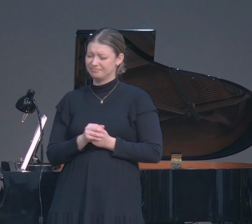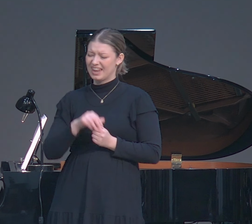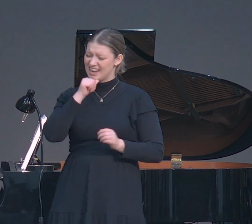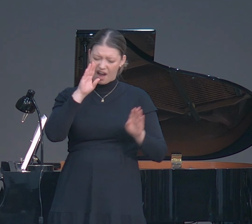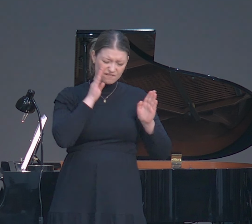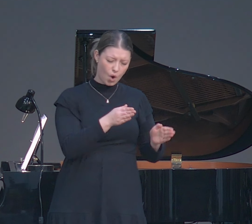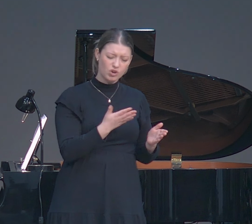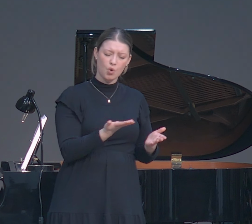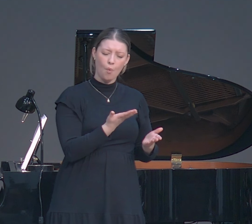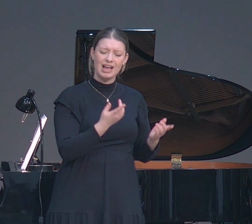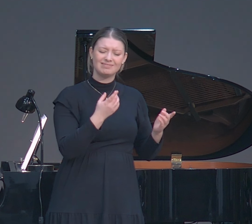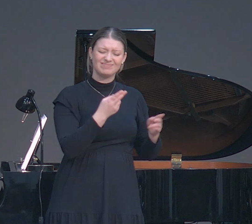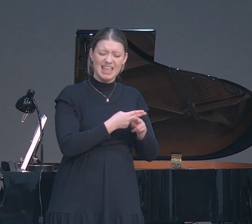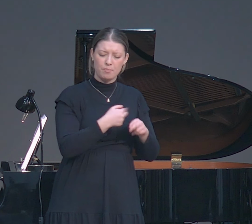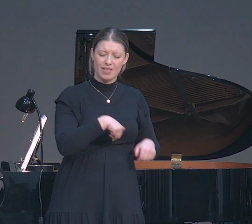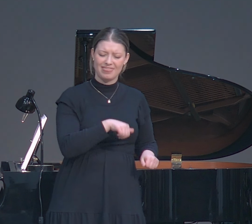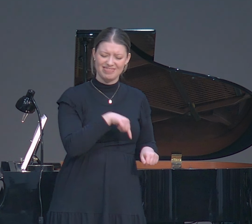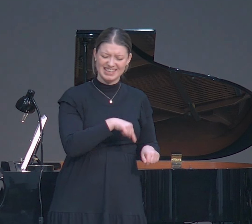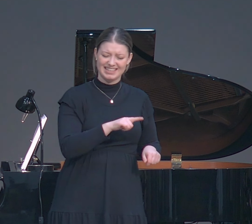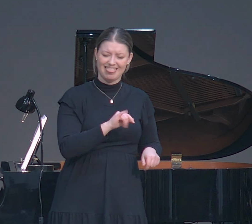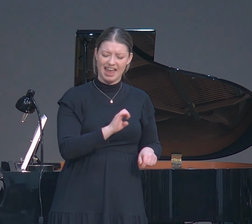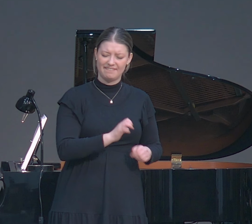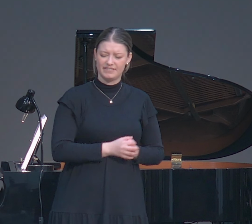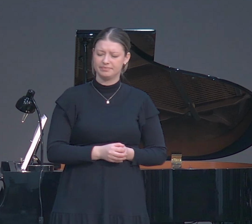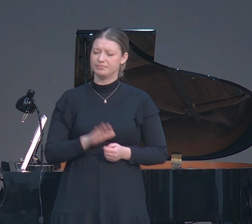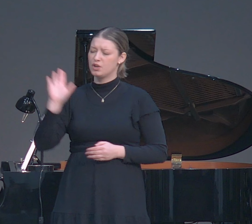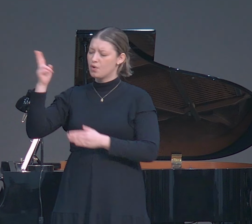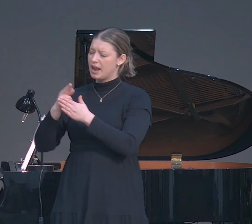life. In Jesus' strong name we pray. Amen.